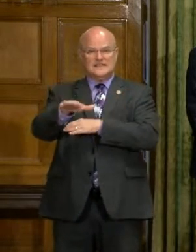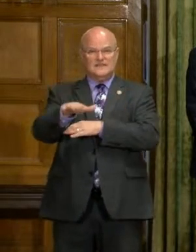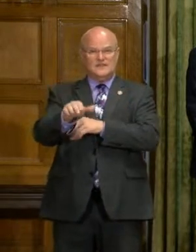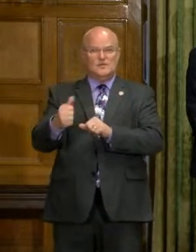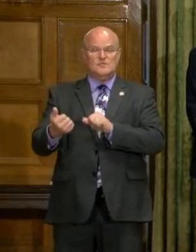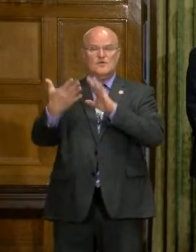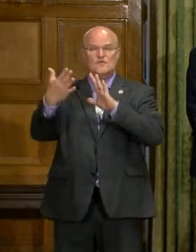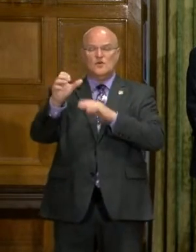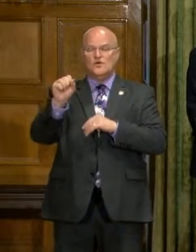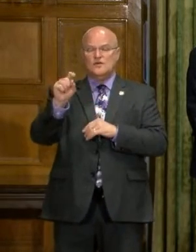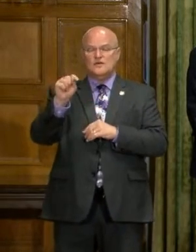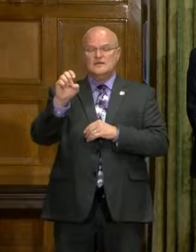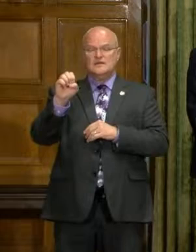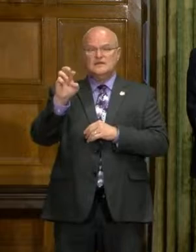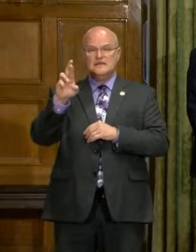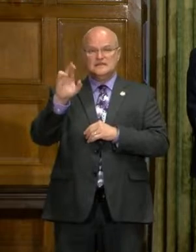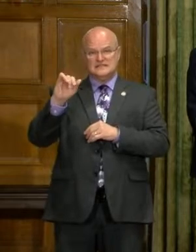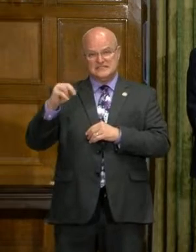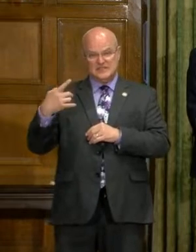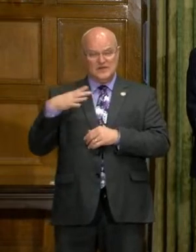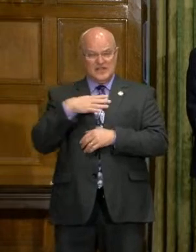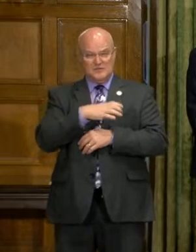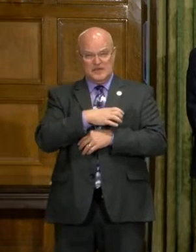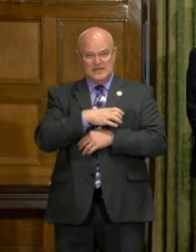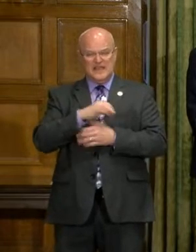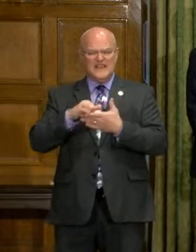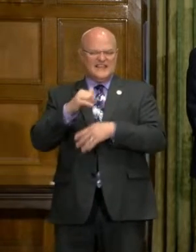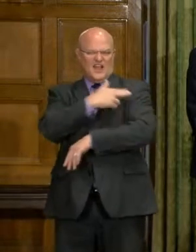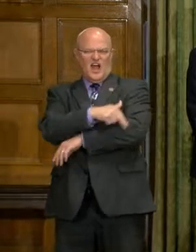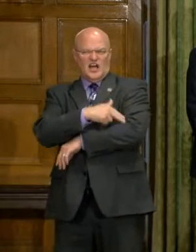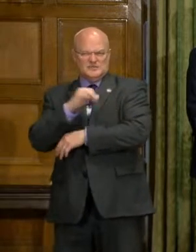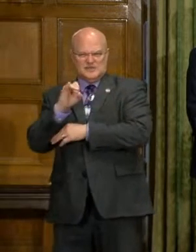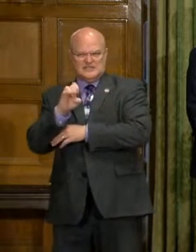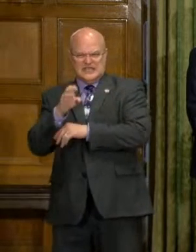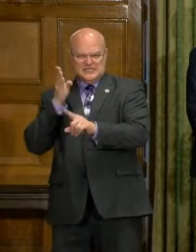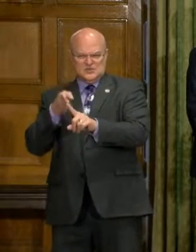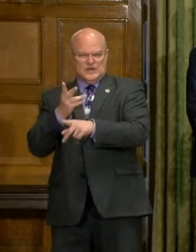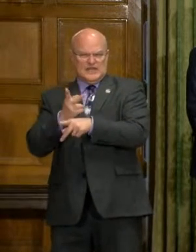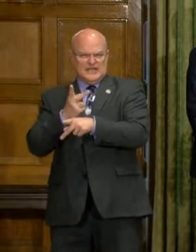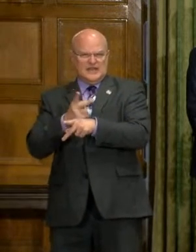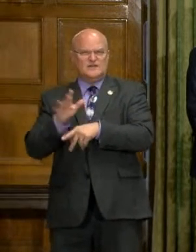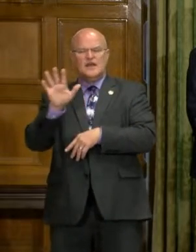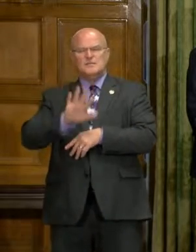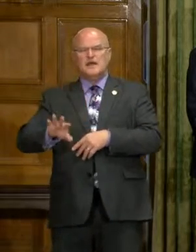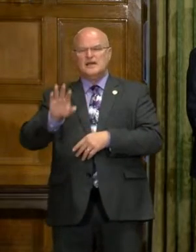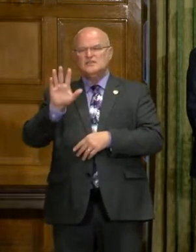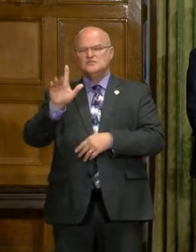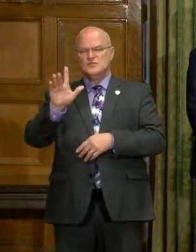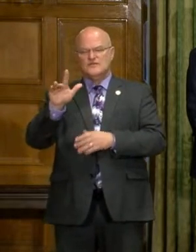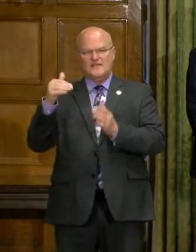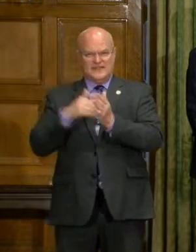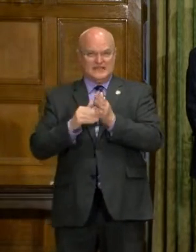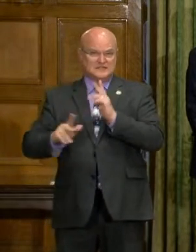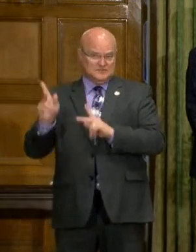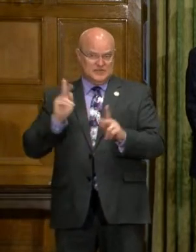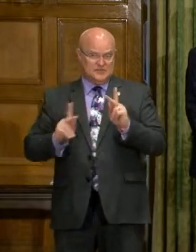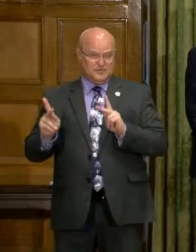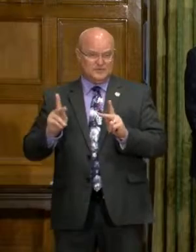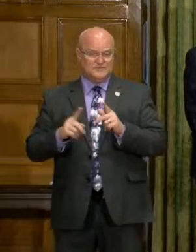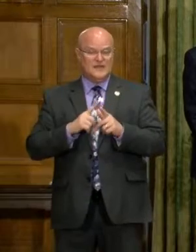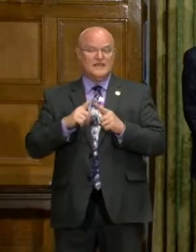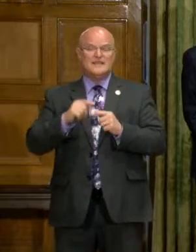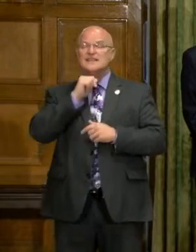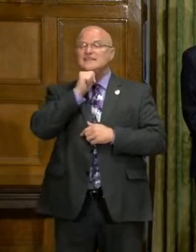afternoon before the steering committee, it is roughly on the hospital side. In the direct care, it's roughly also about 25,000 people. And